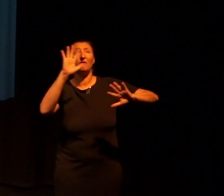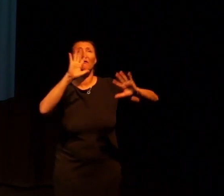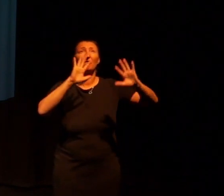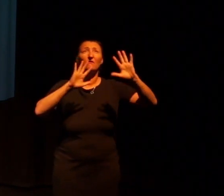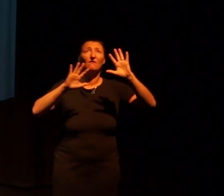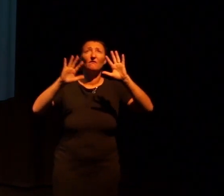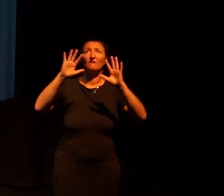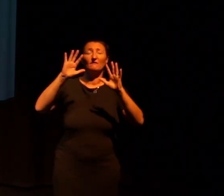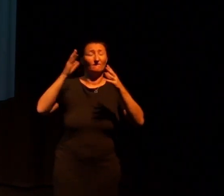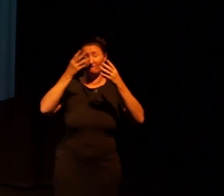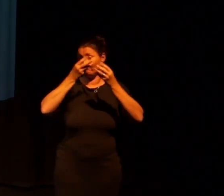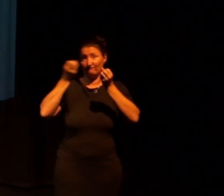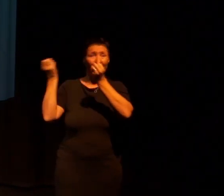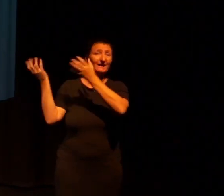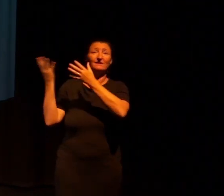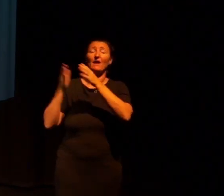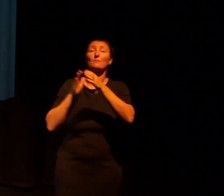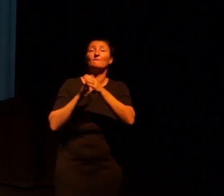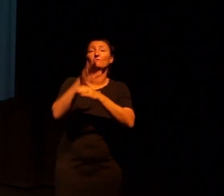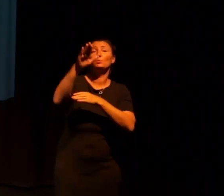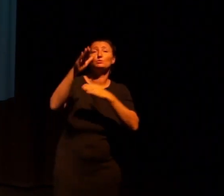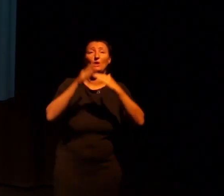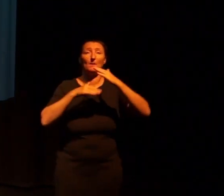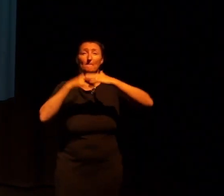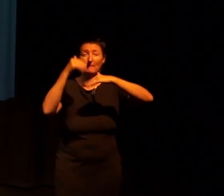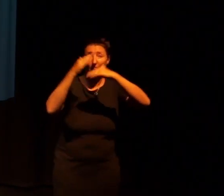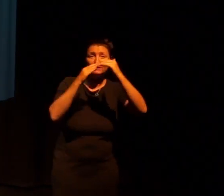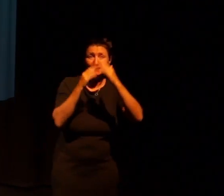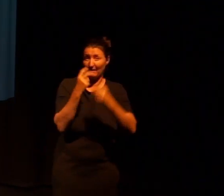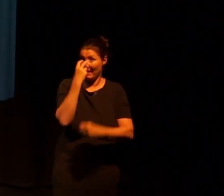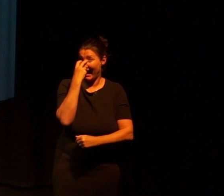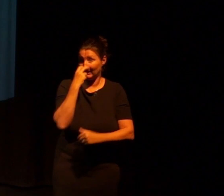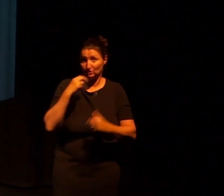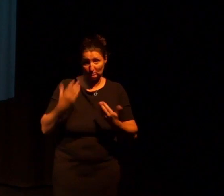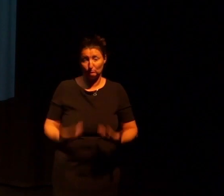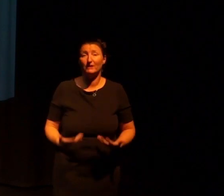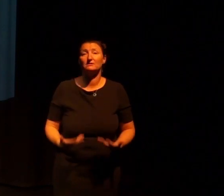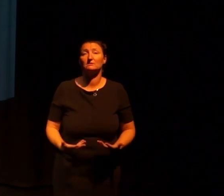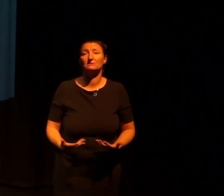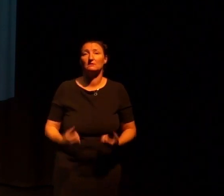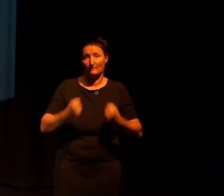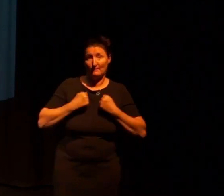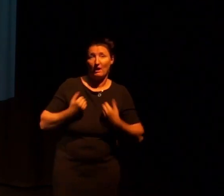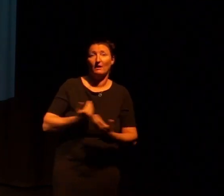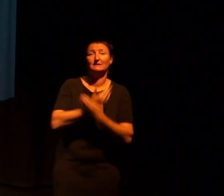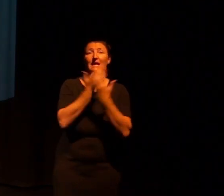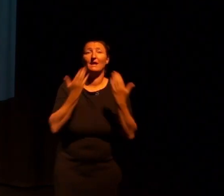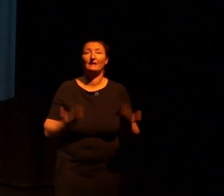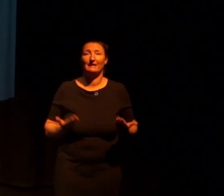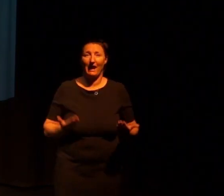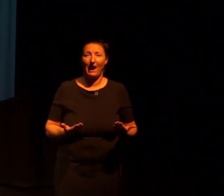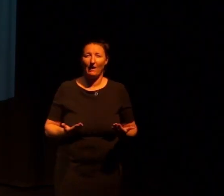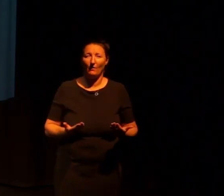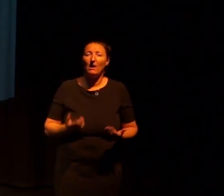forgiving the future built in an ancient present. My days now are being a